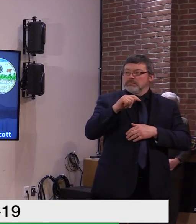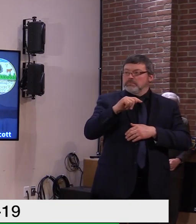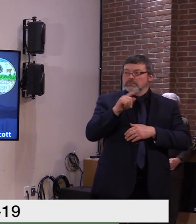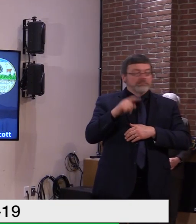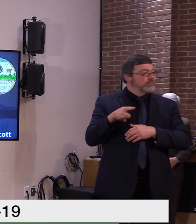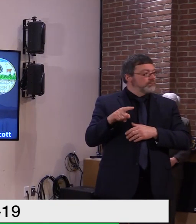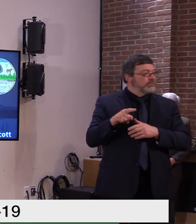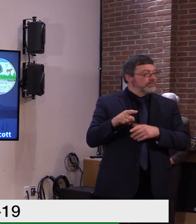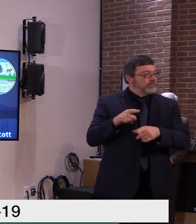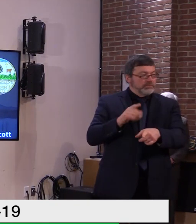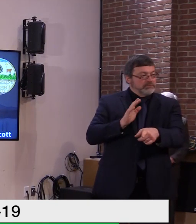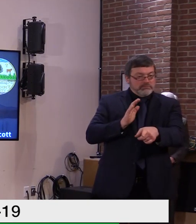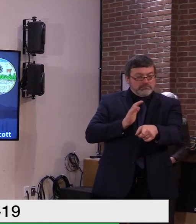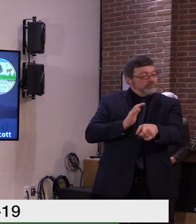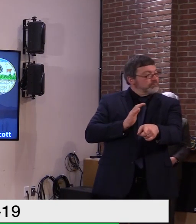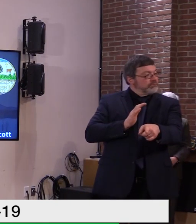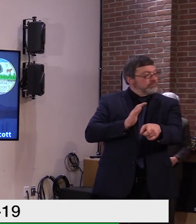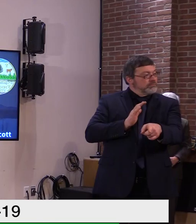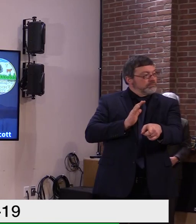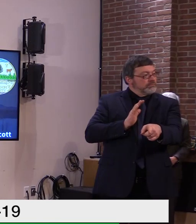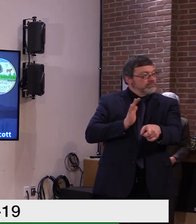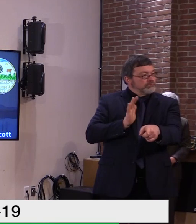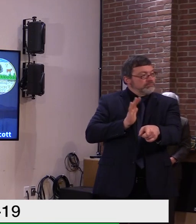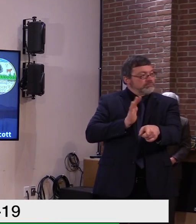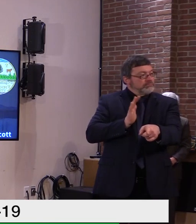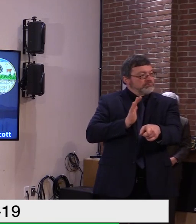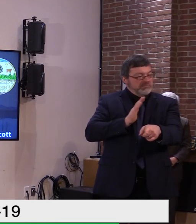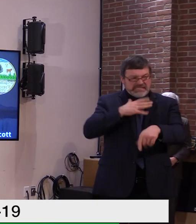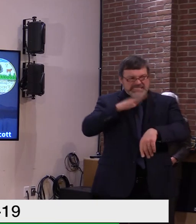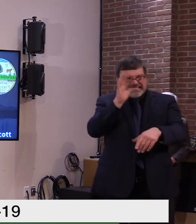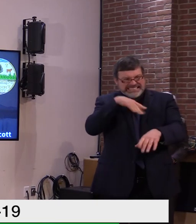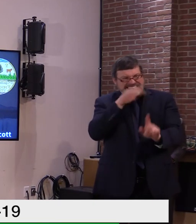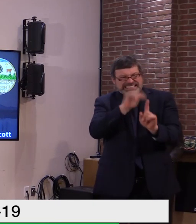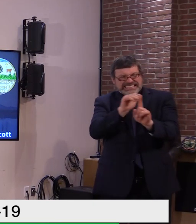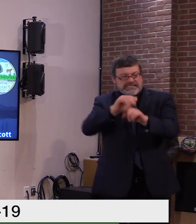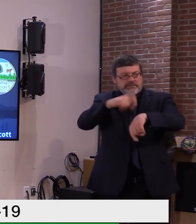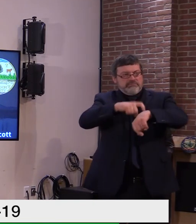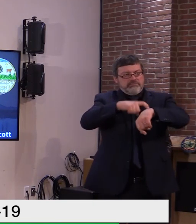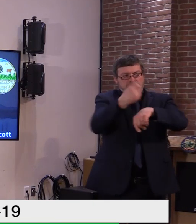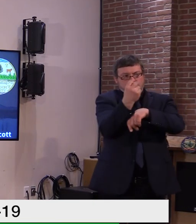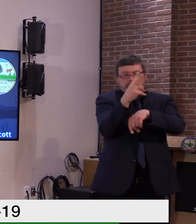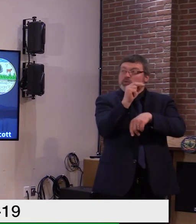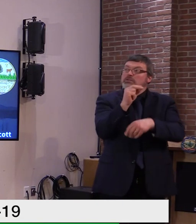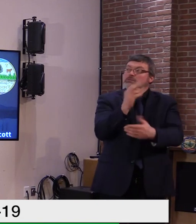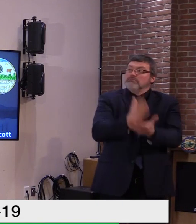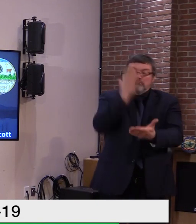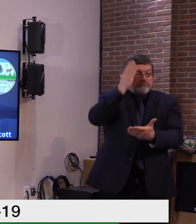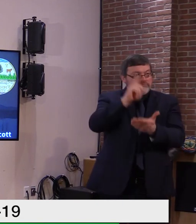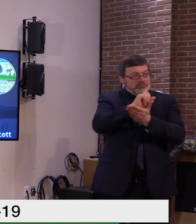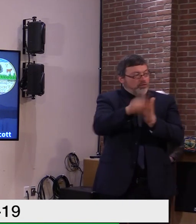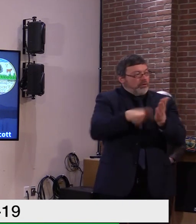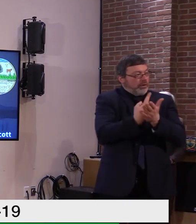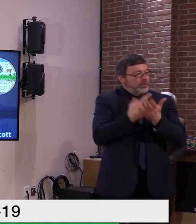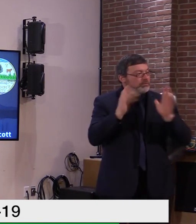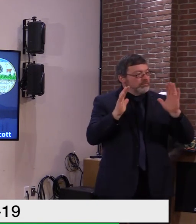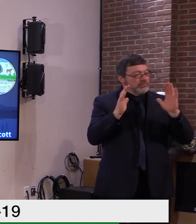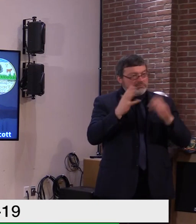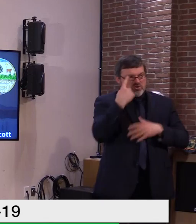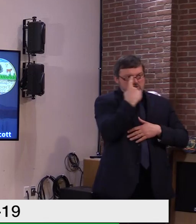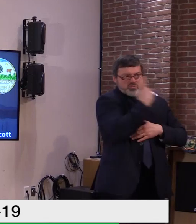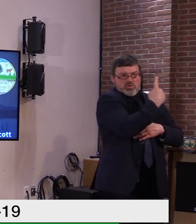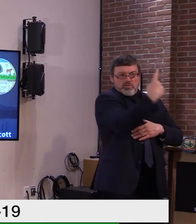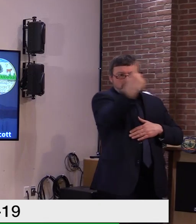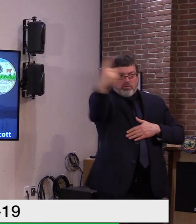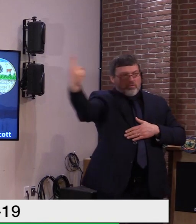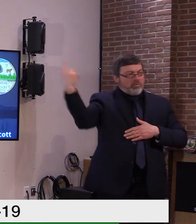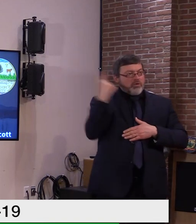12:30 today, so we're gonna take one question at a time. If you have a second question, please flag that for us, and we will circle back at the end